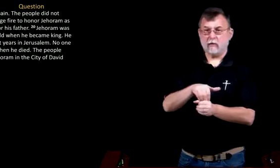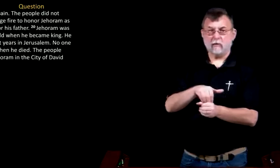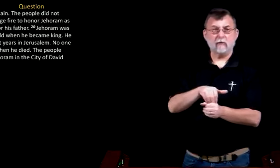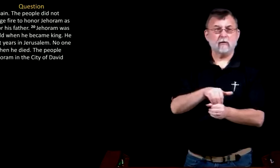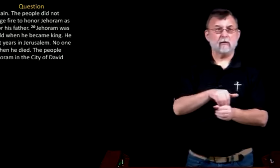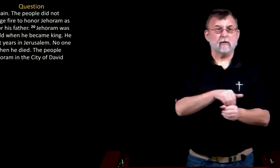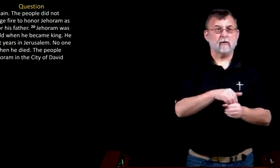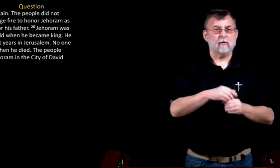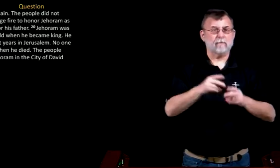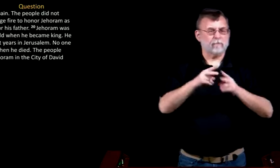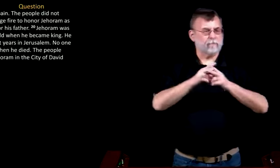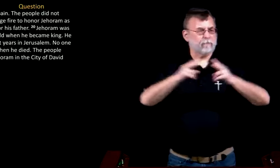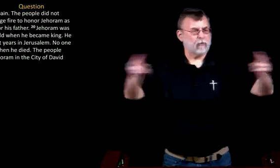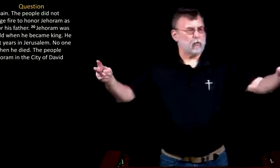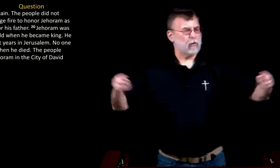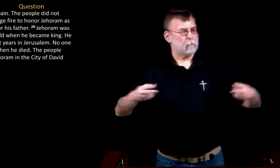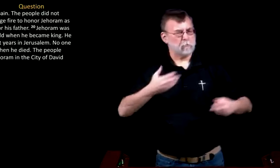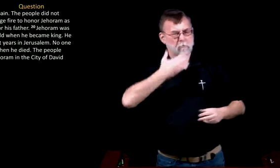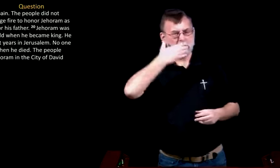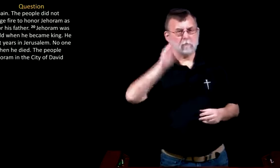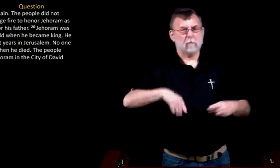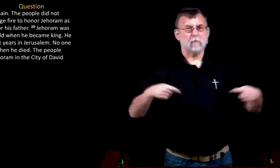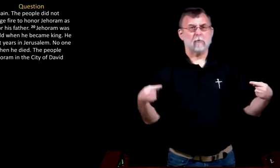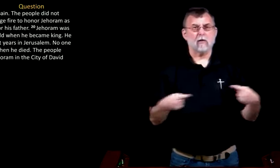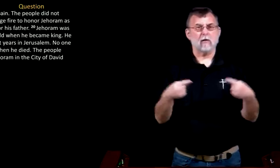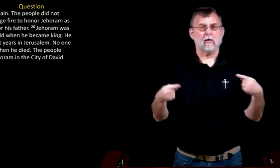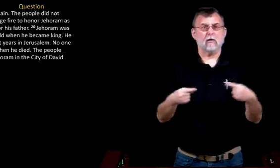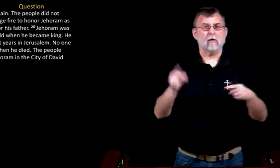He died in very bad pain.